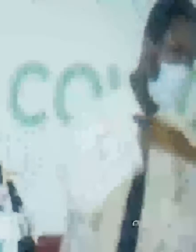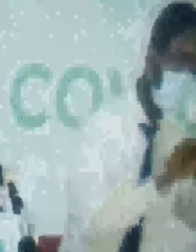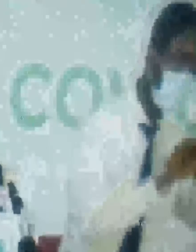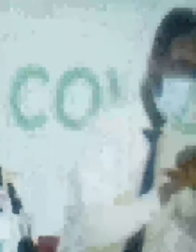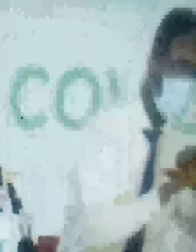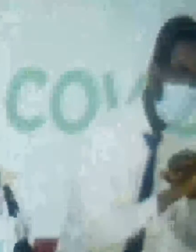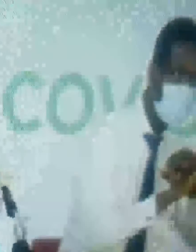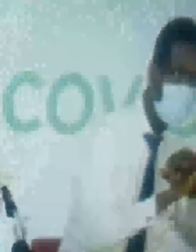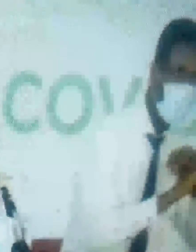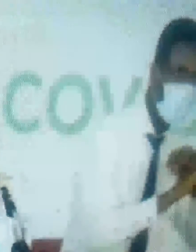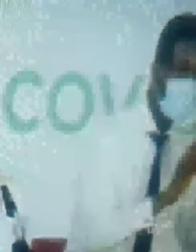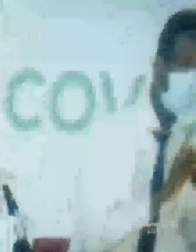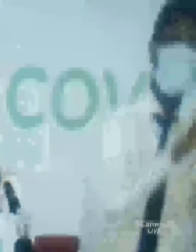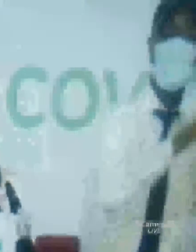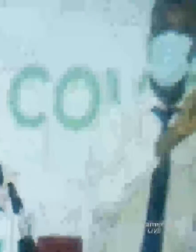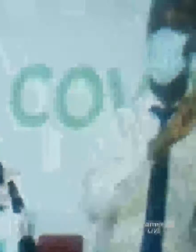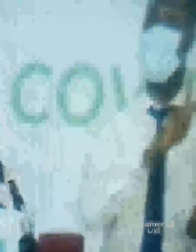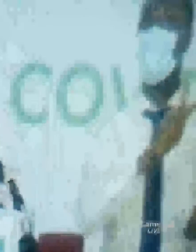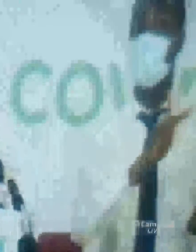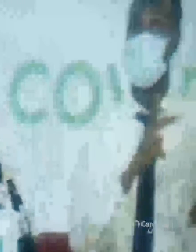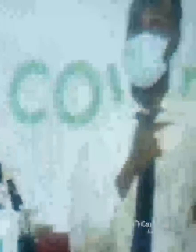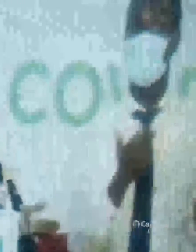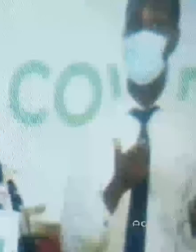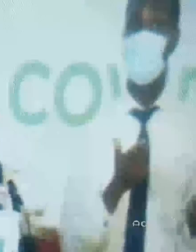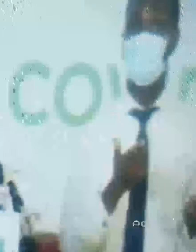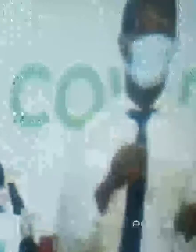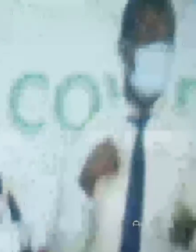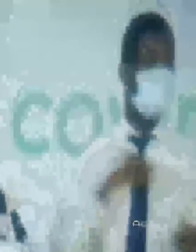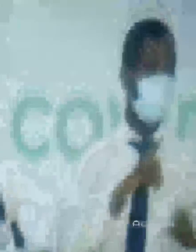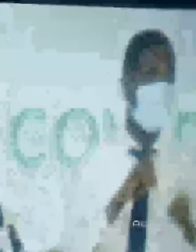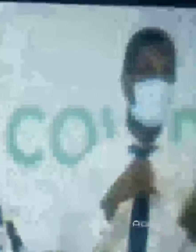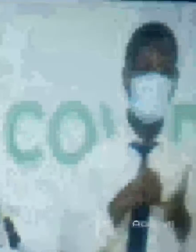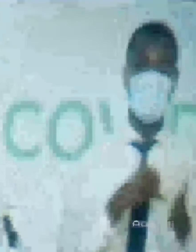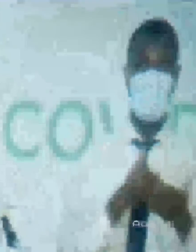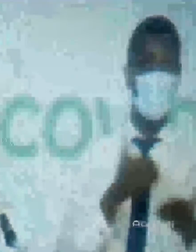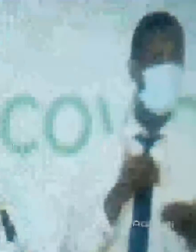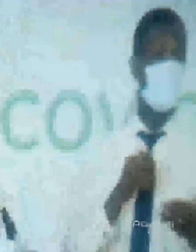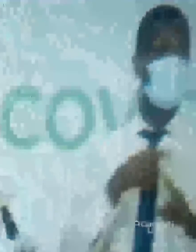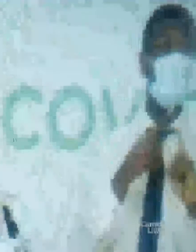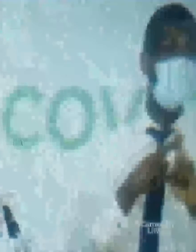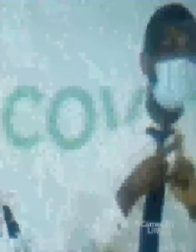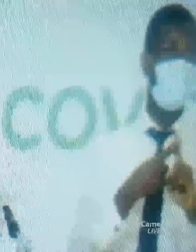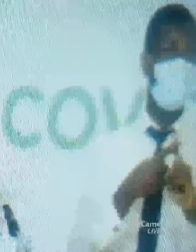before, when Abacha in 1990s, early 90s.